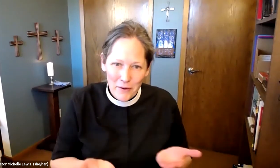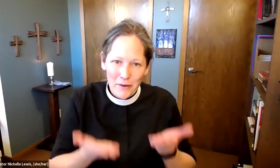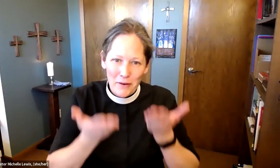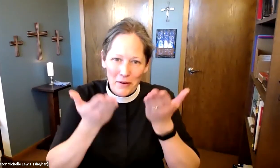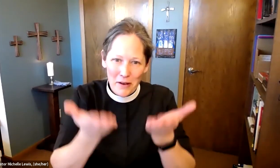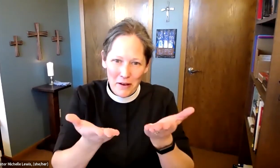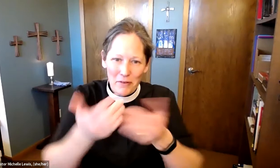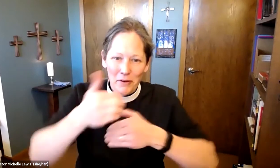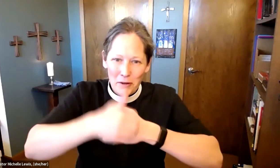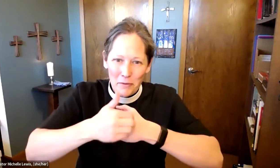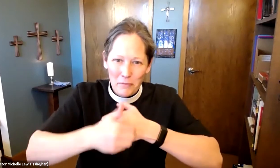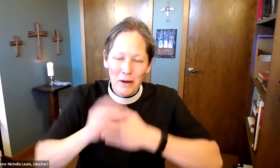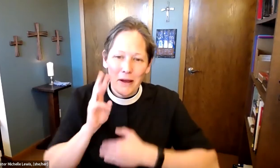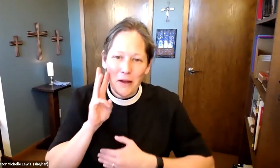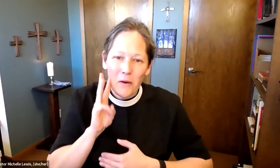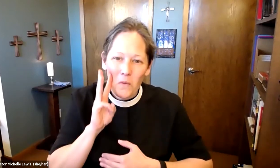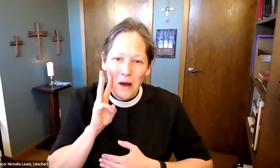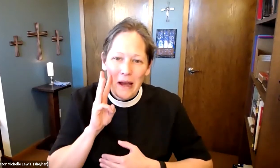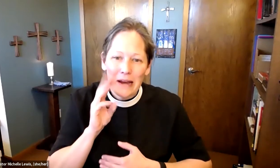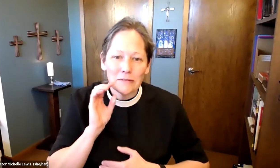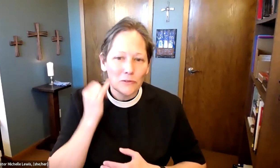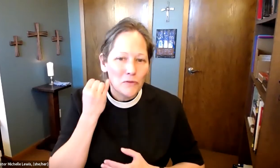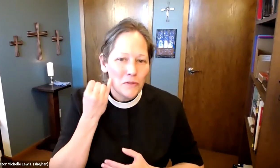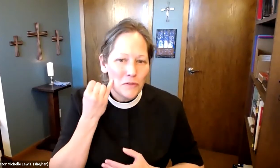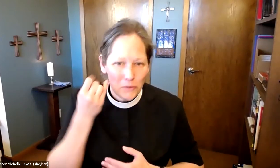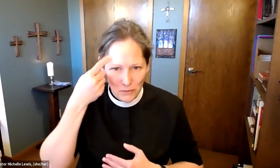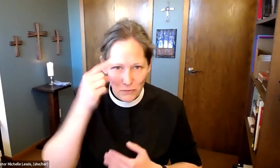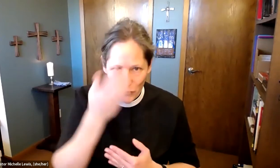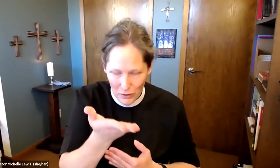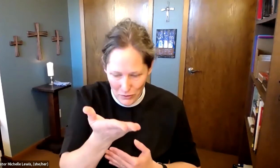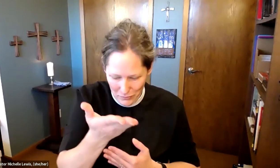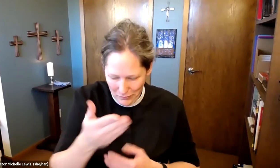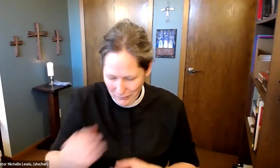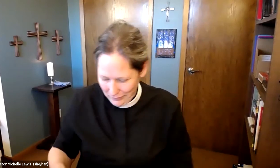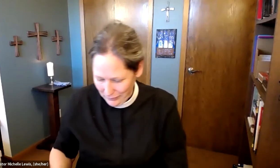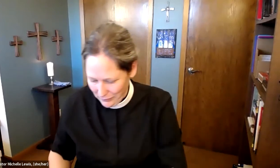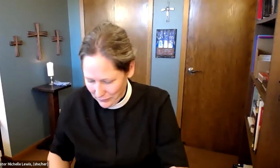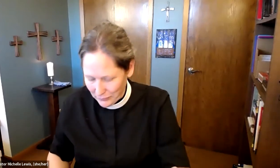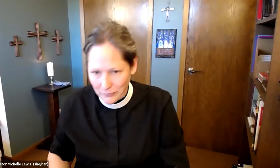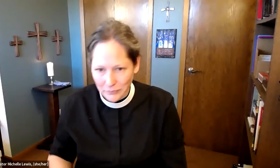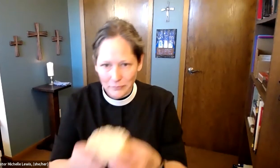If you're by yourself, allow me to administer the bread and the cup for you.